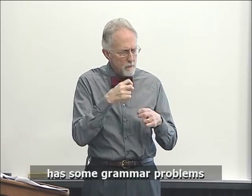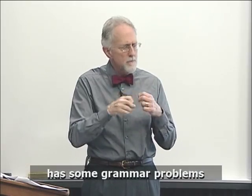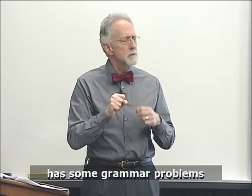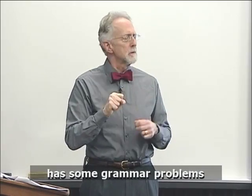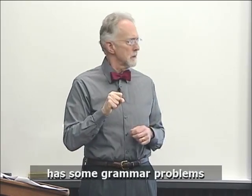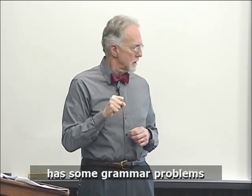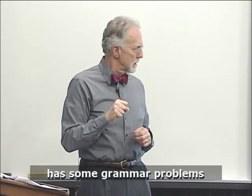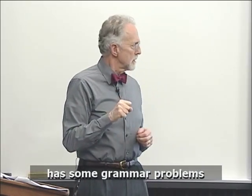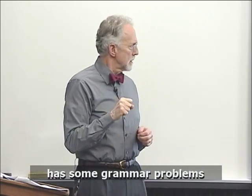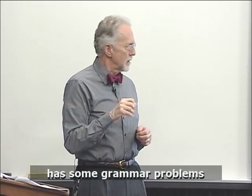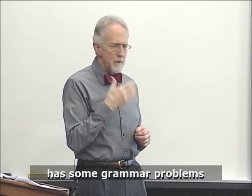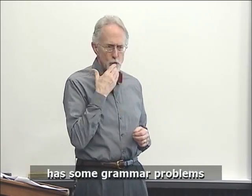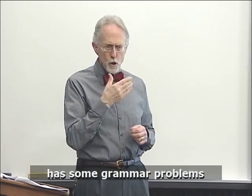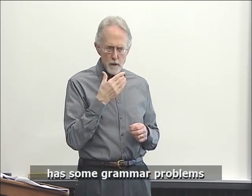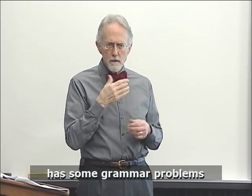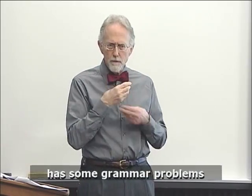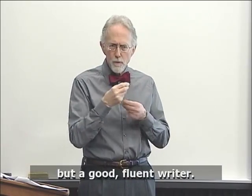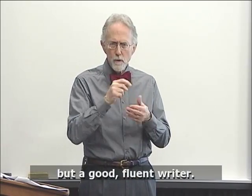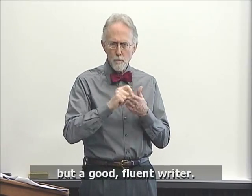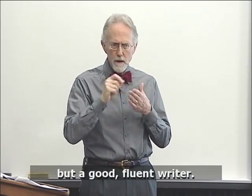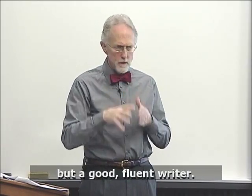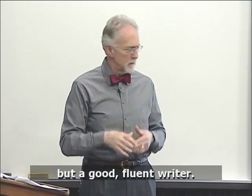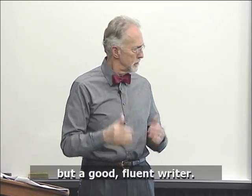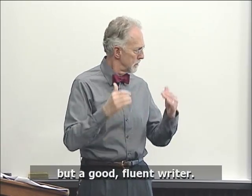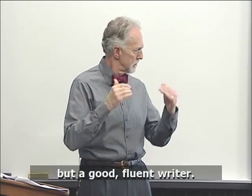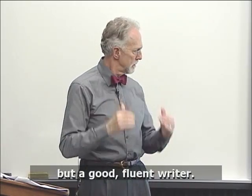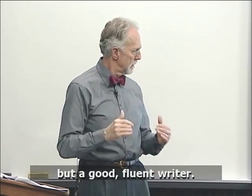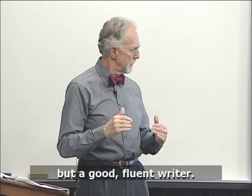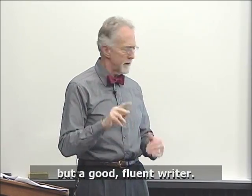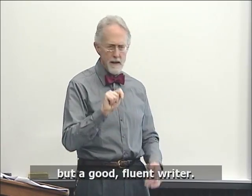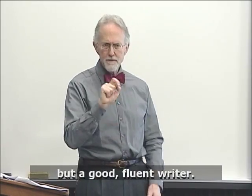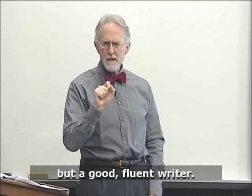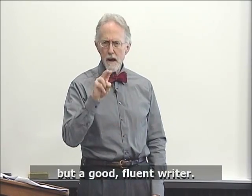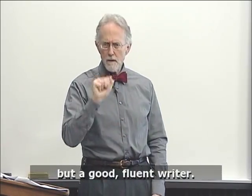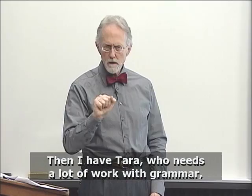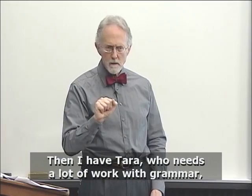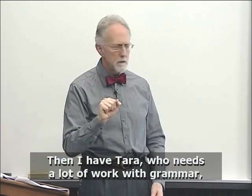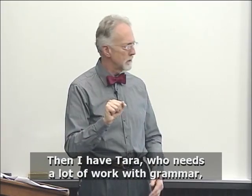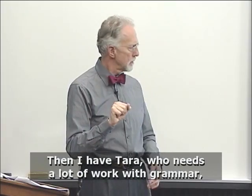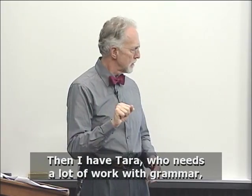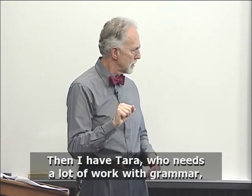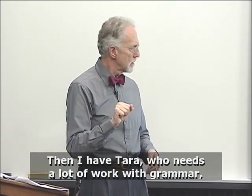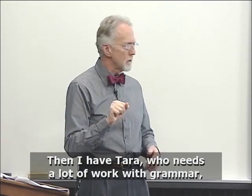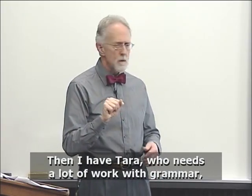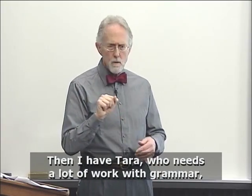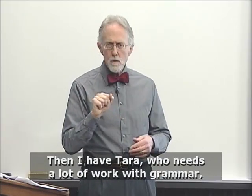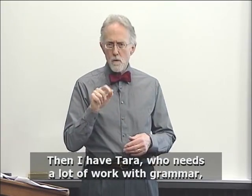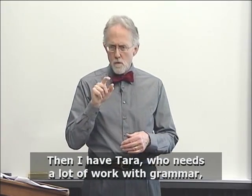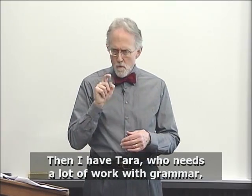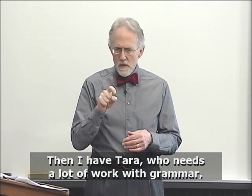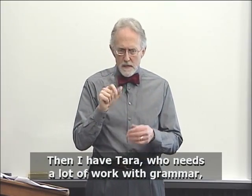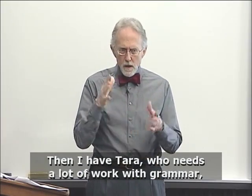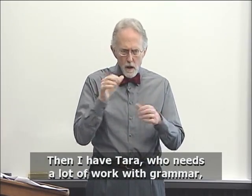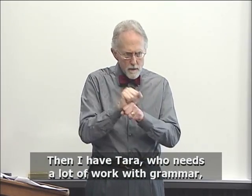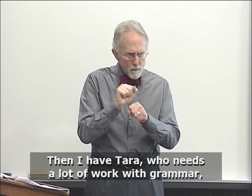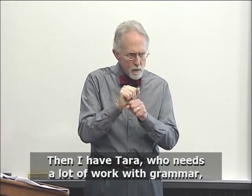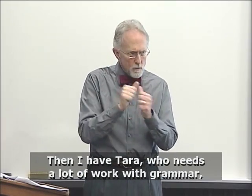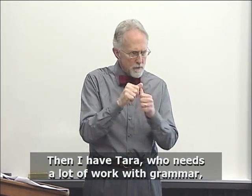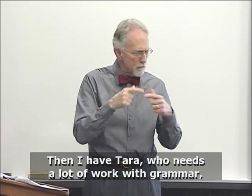problems, but a good fluent writer. Then I have Tara, who needs a lot of work with